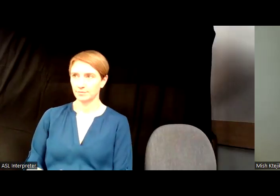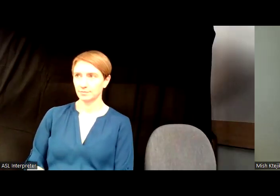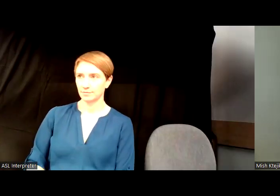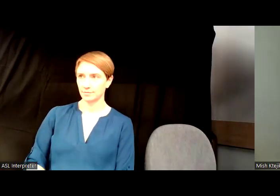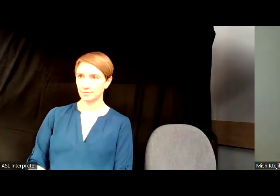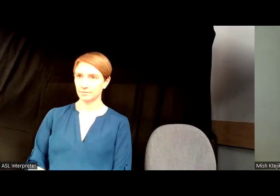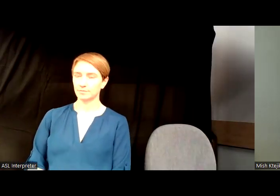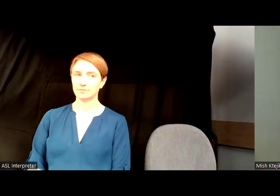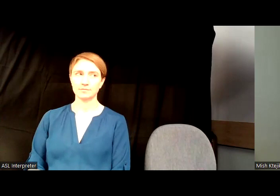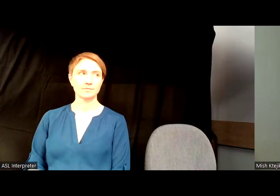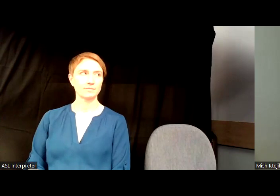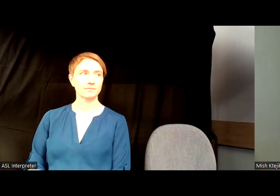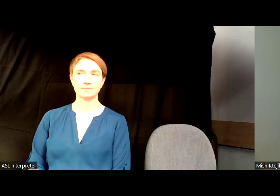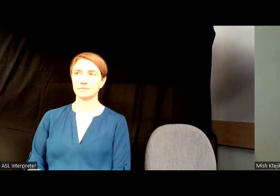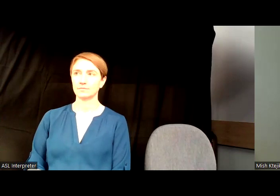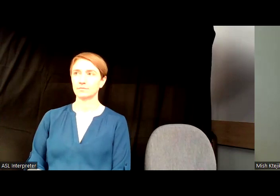but.